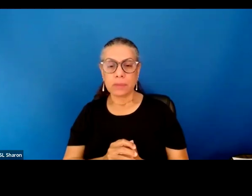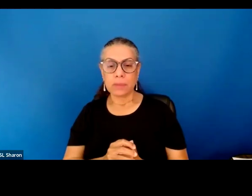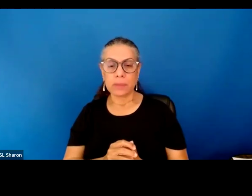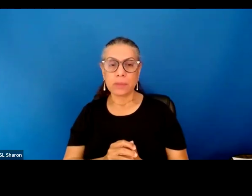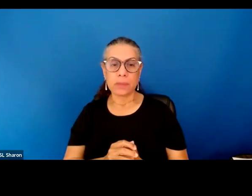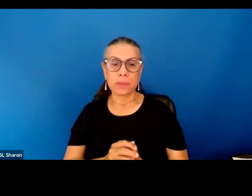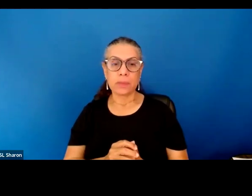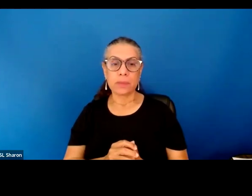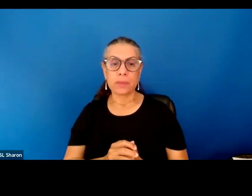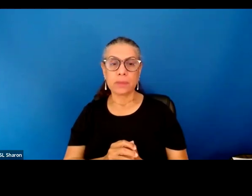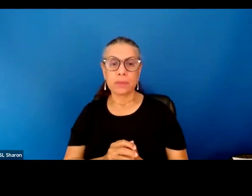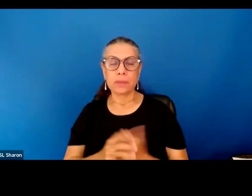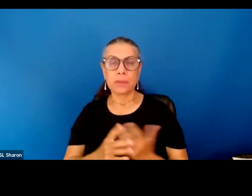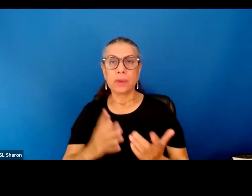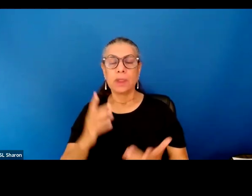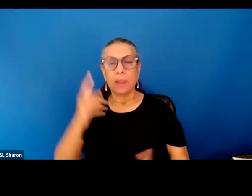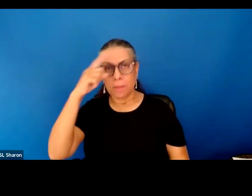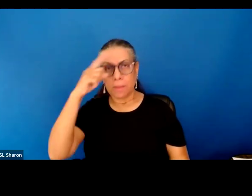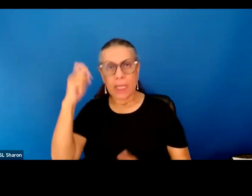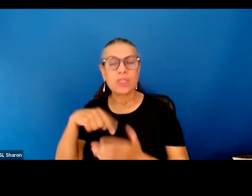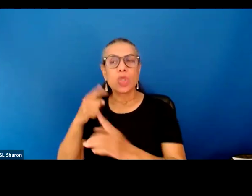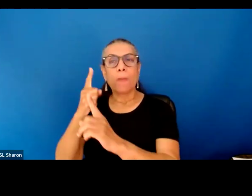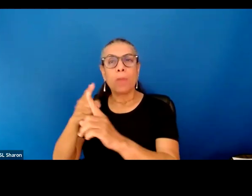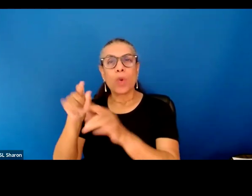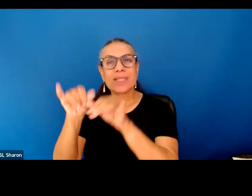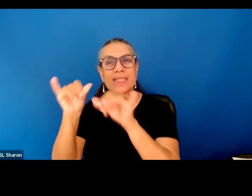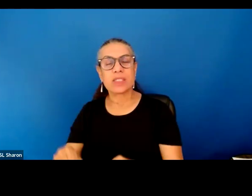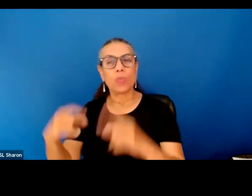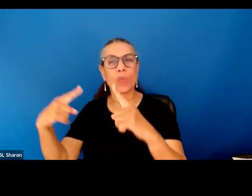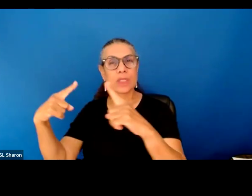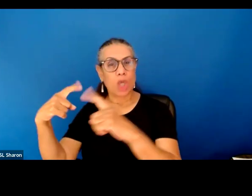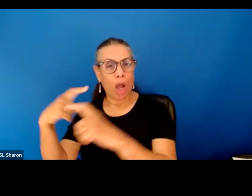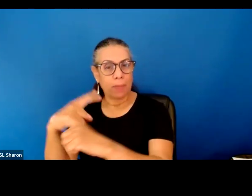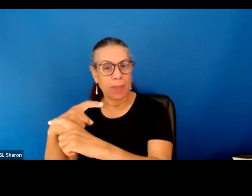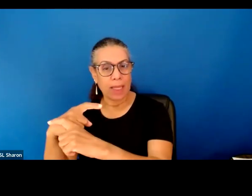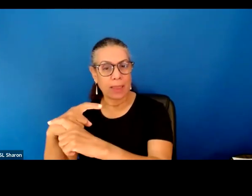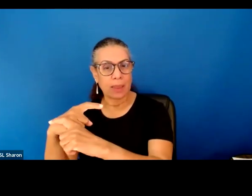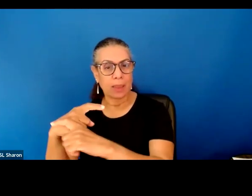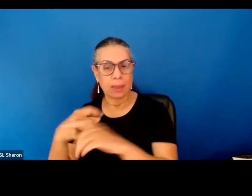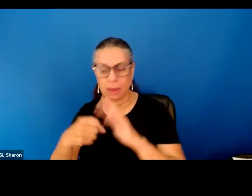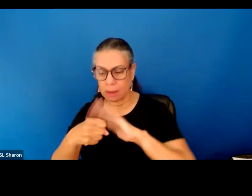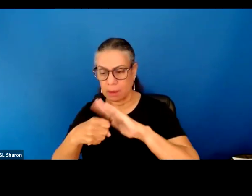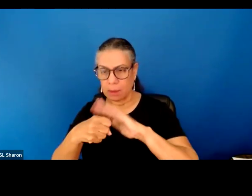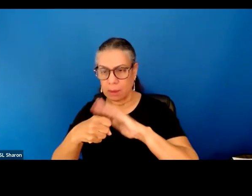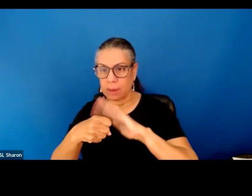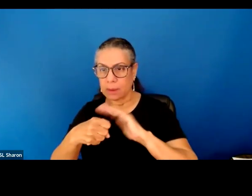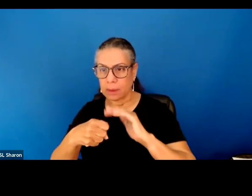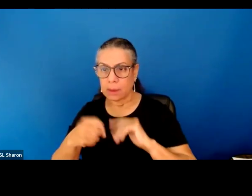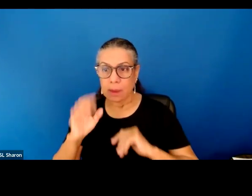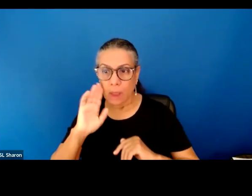the complexity of the points. Did I go out? Yeah.